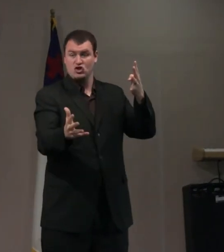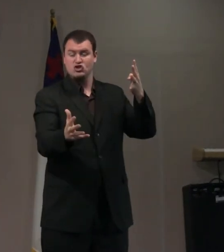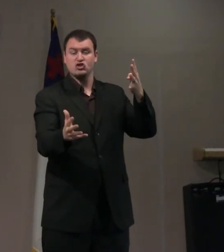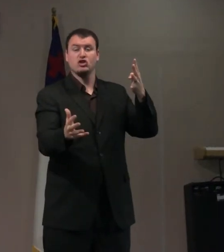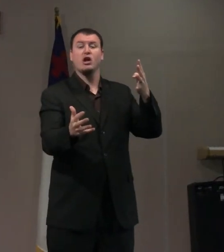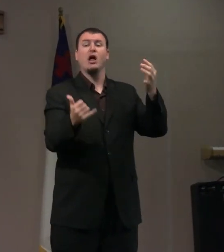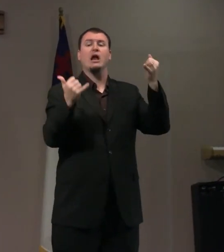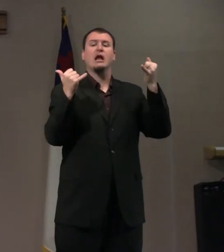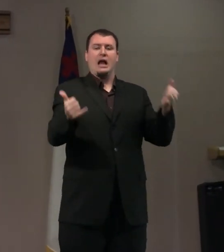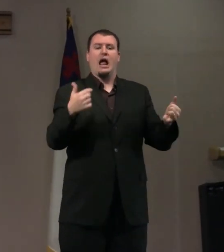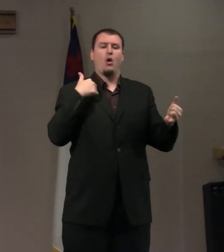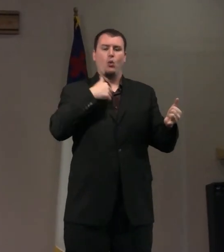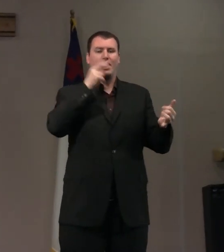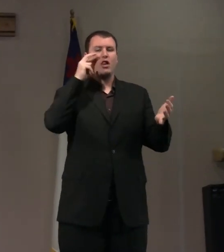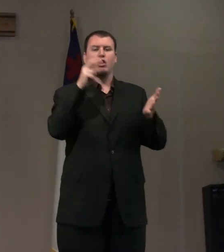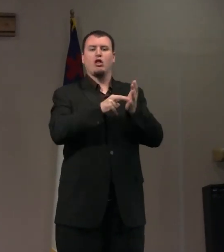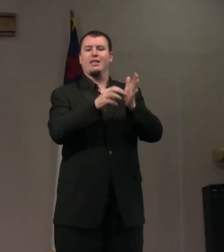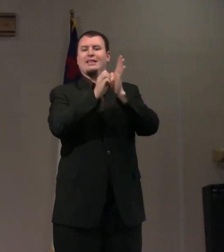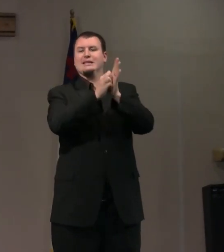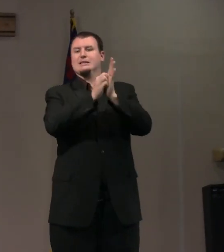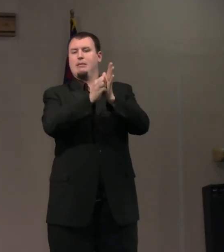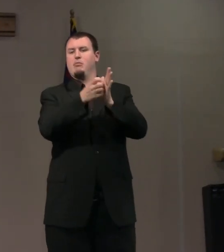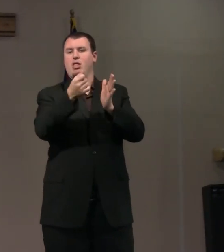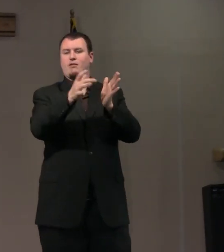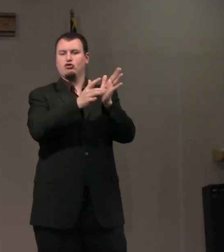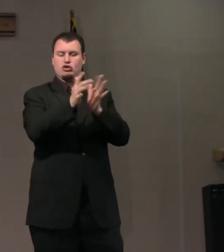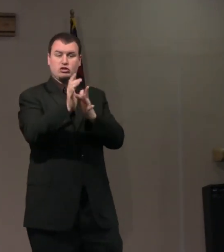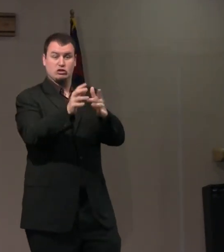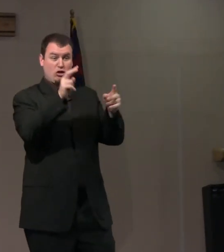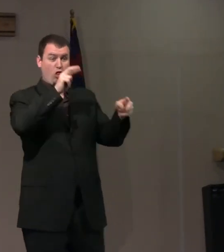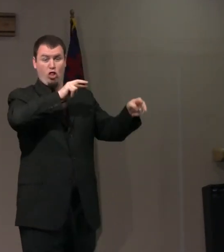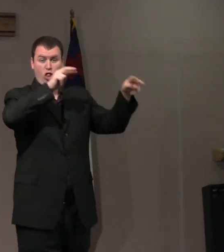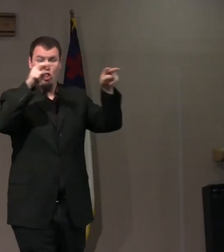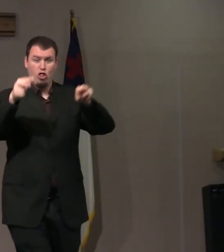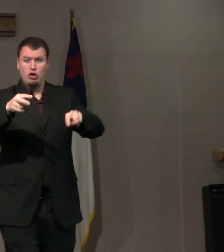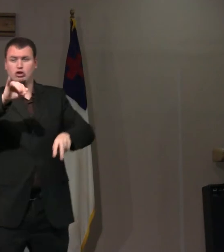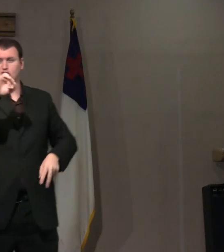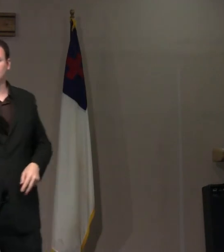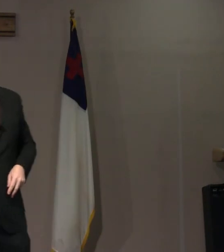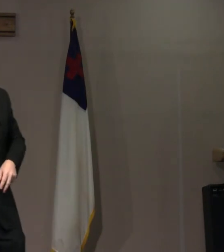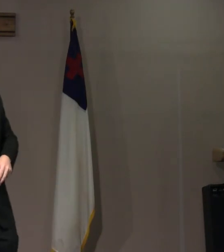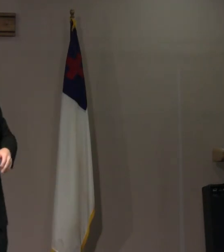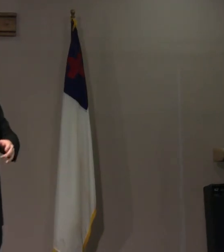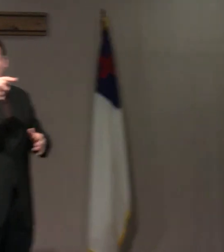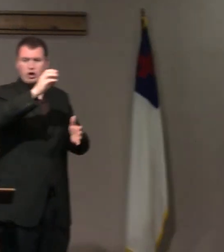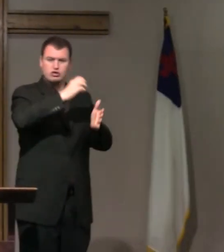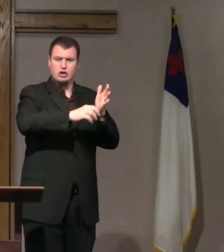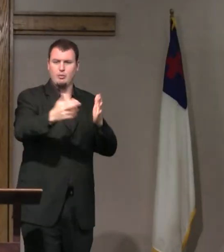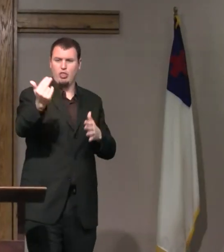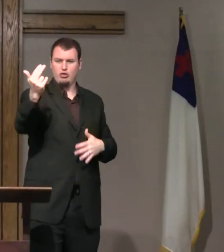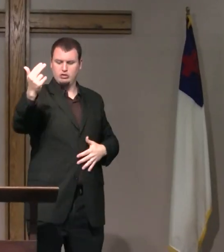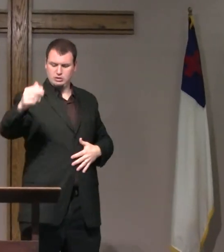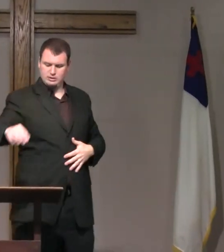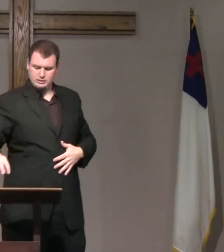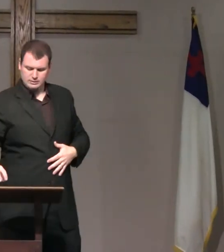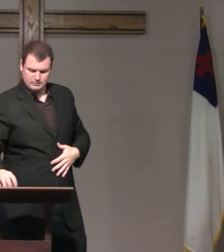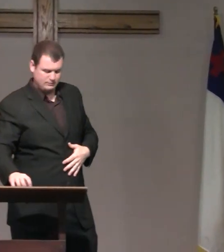We looked at teachings, and now let's look at the example of Jesus in John